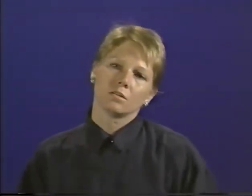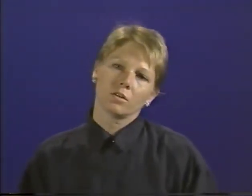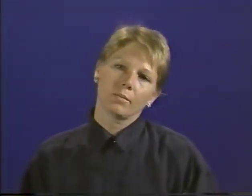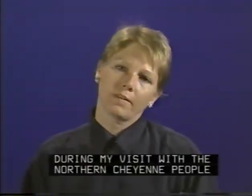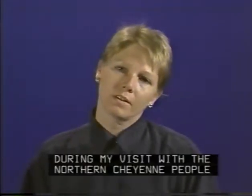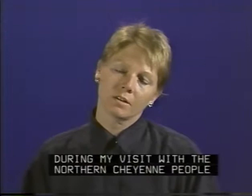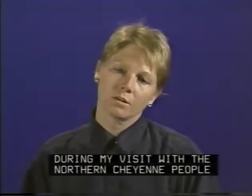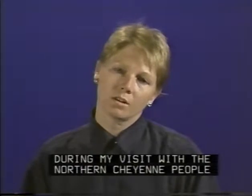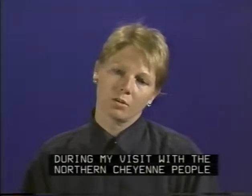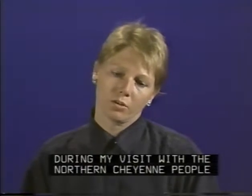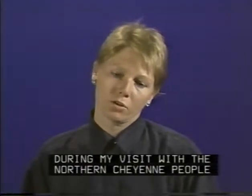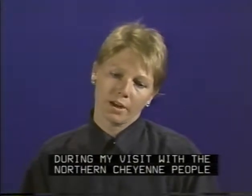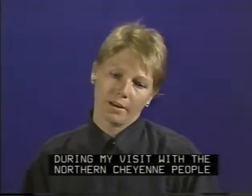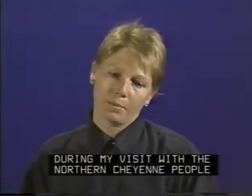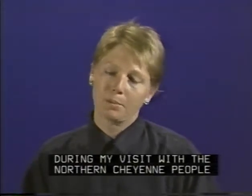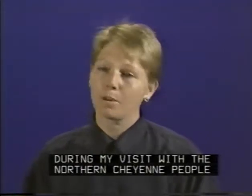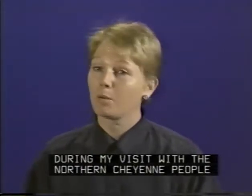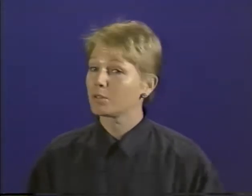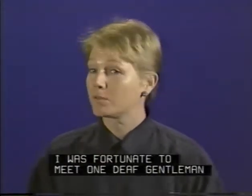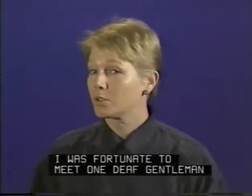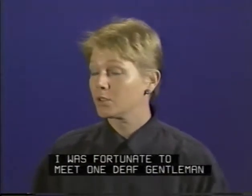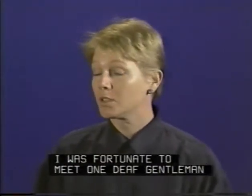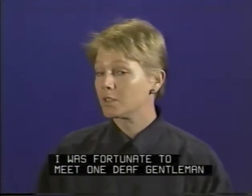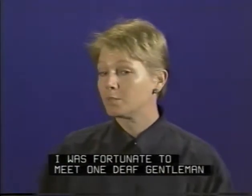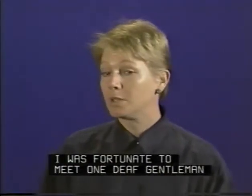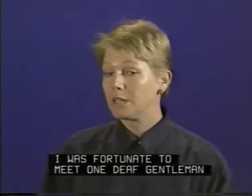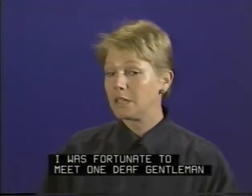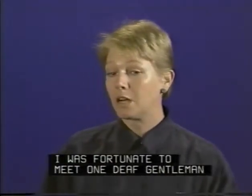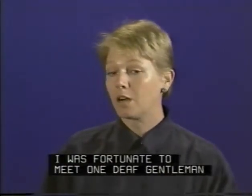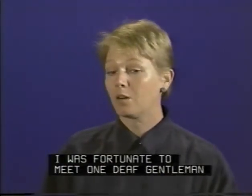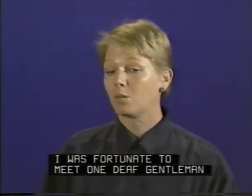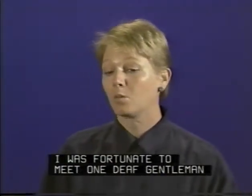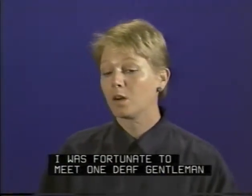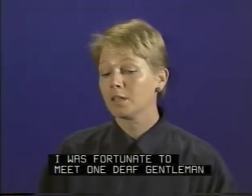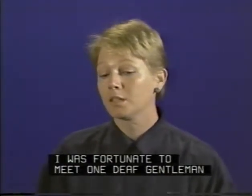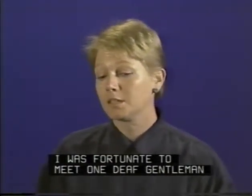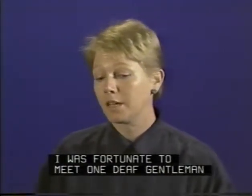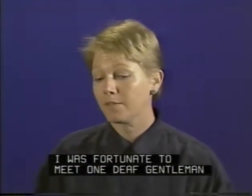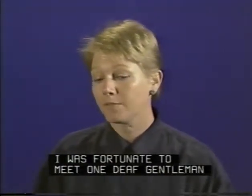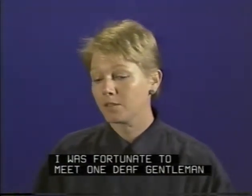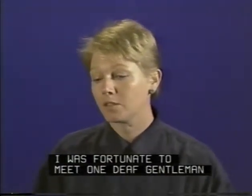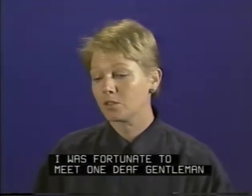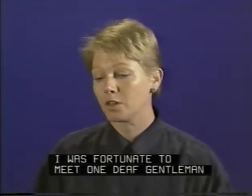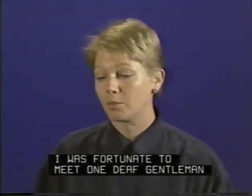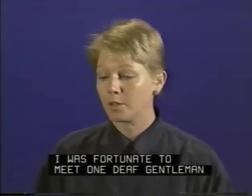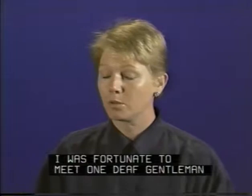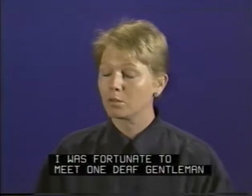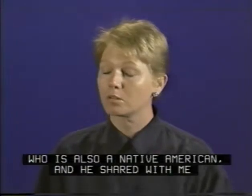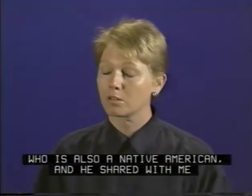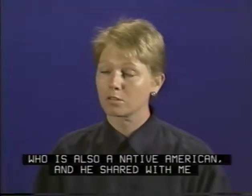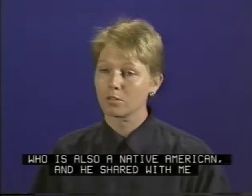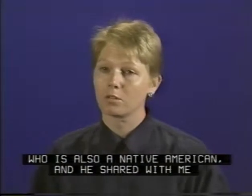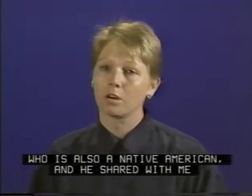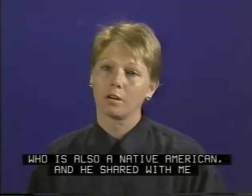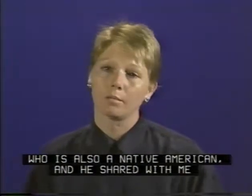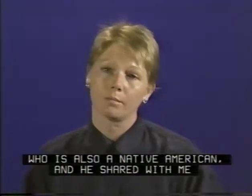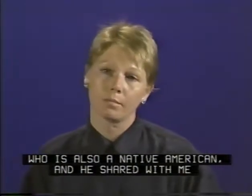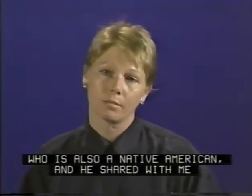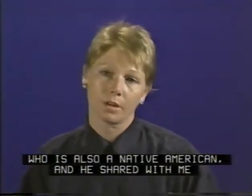During my visit with the Northern Cheyenne people, I was fortunate to meet one deaf gentleman who is also a